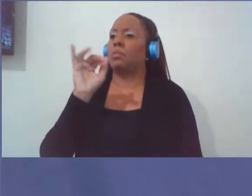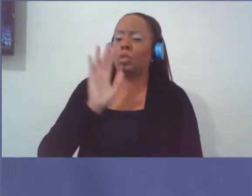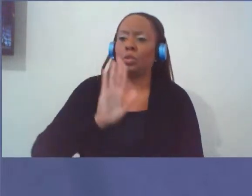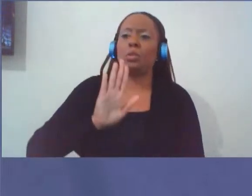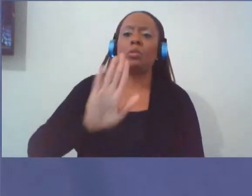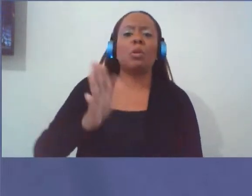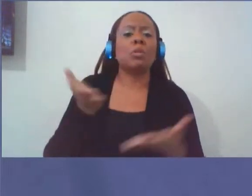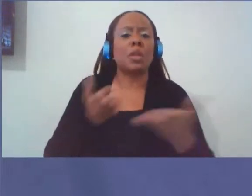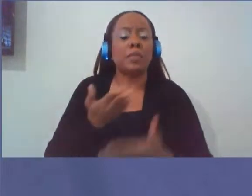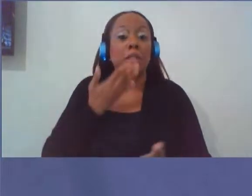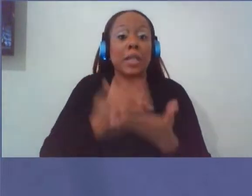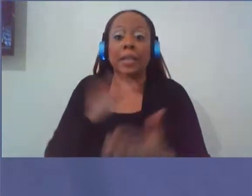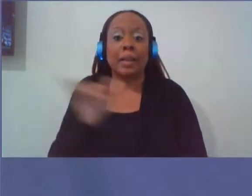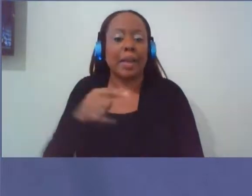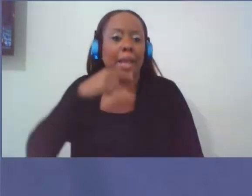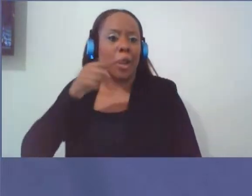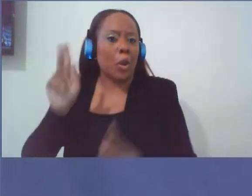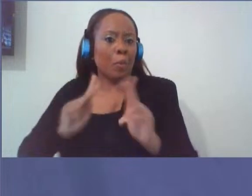services?